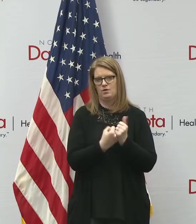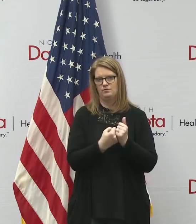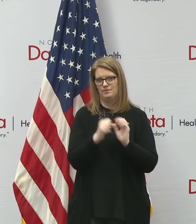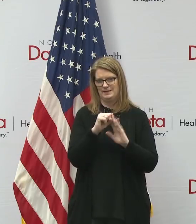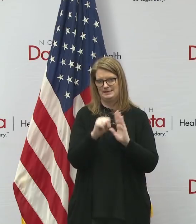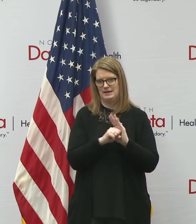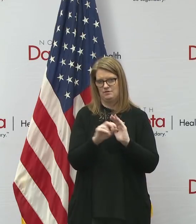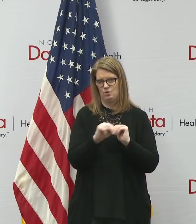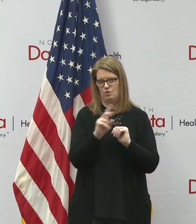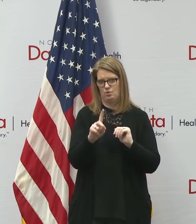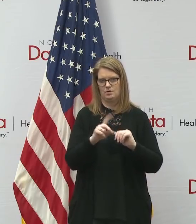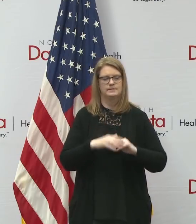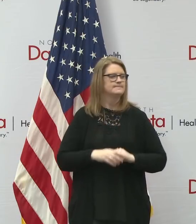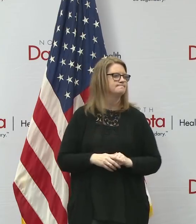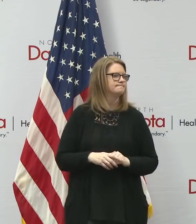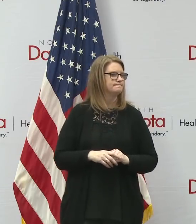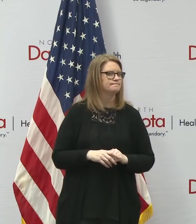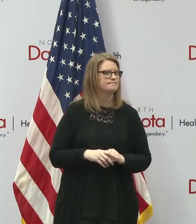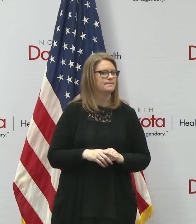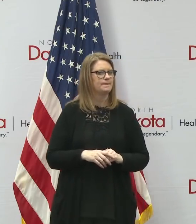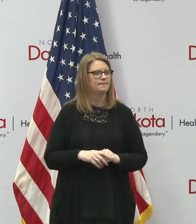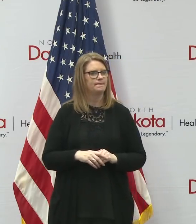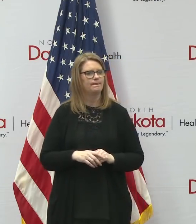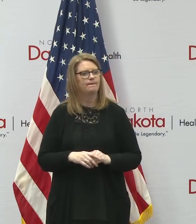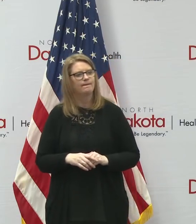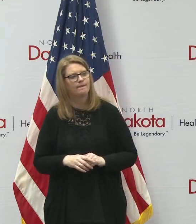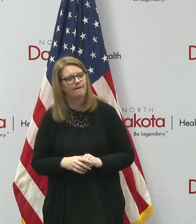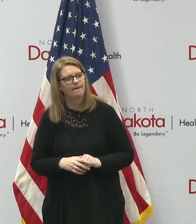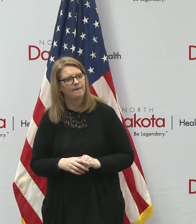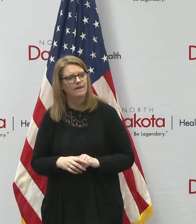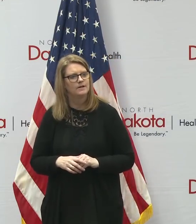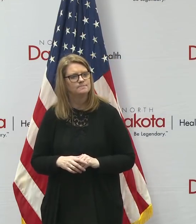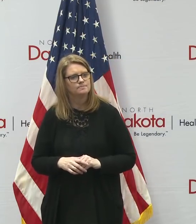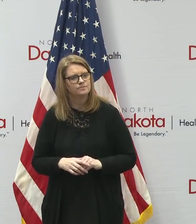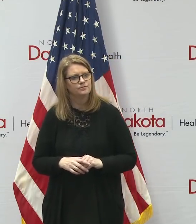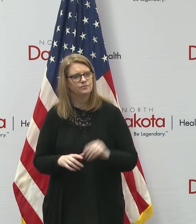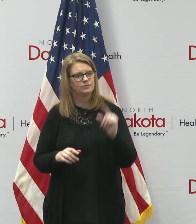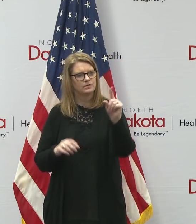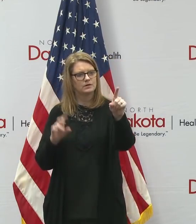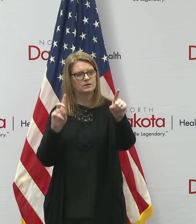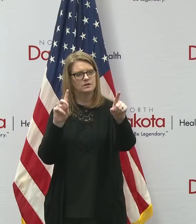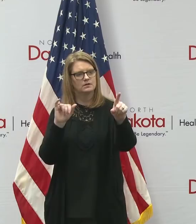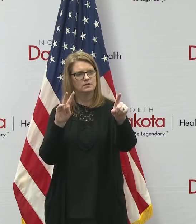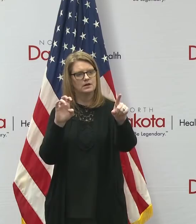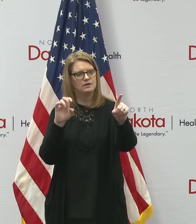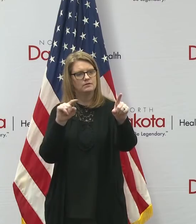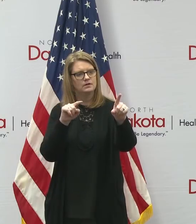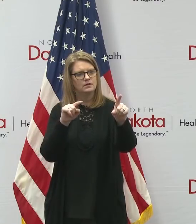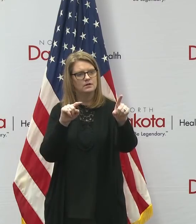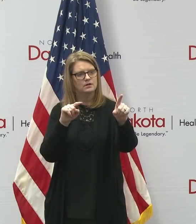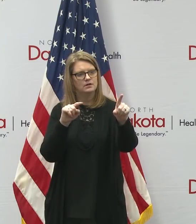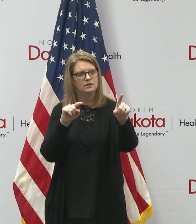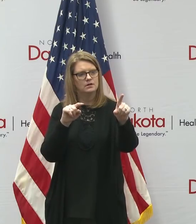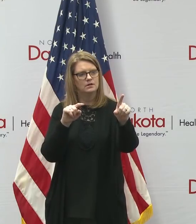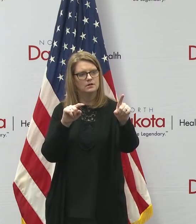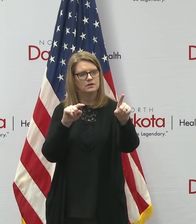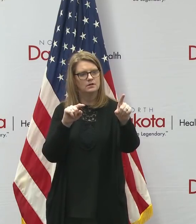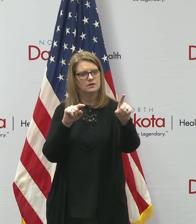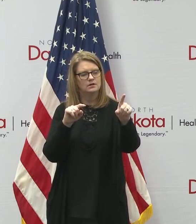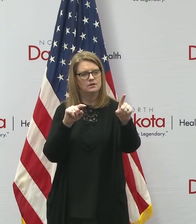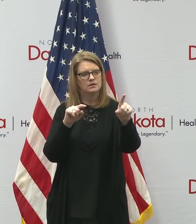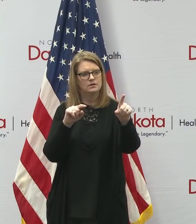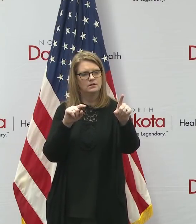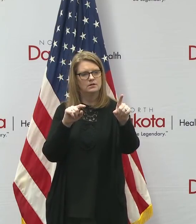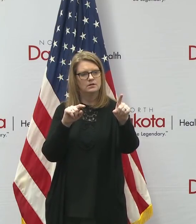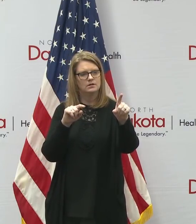Dakota. I have a question. I was just going to say, do you think you have the capacity for ventilators at this point,